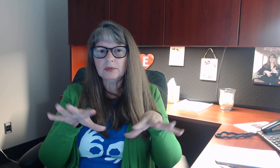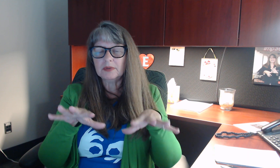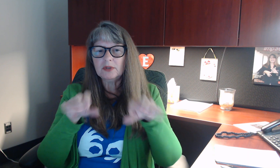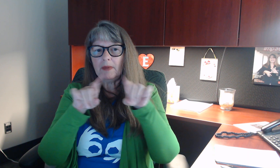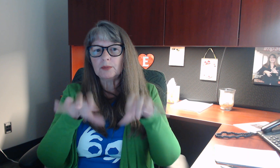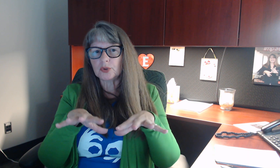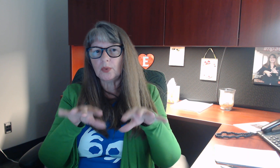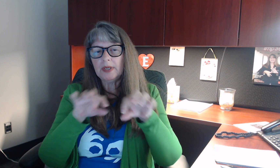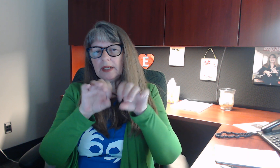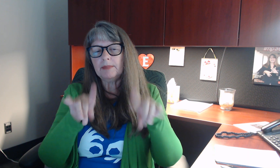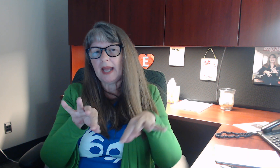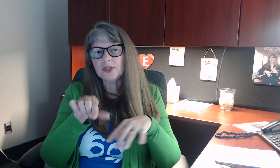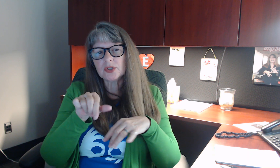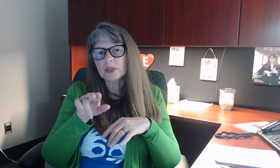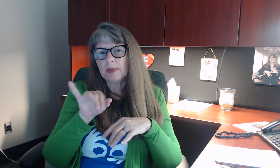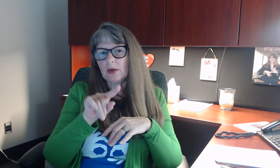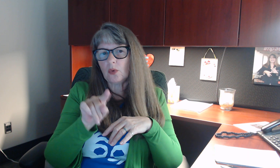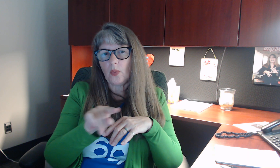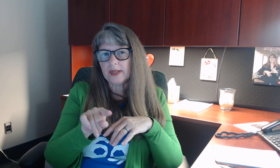some people shorten it, but I just spell quiz.